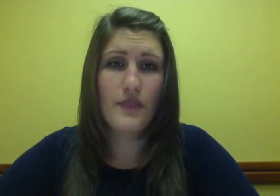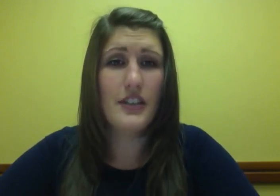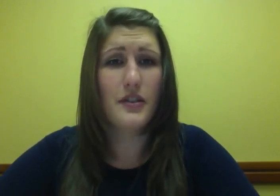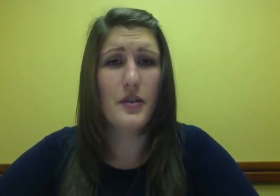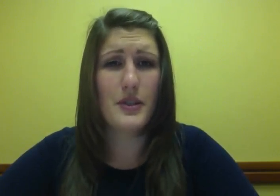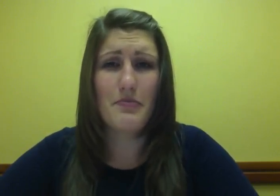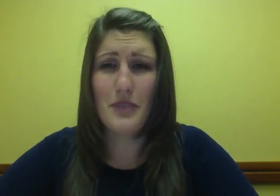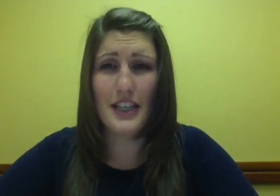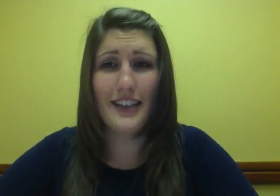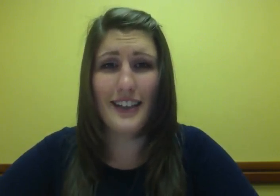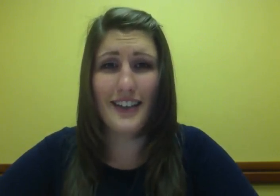Hitler was mean.